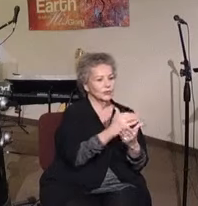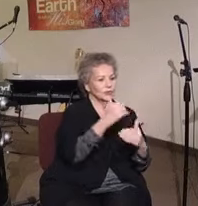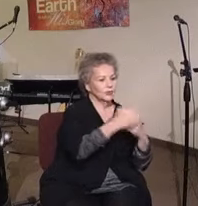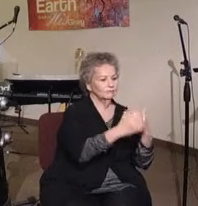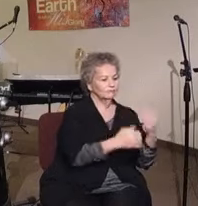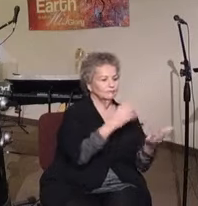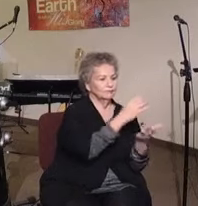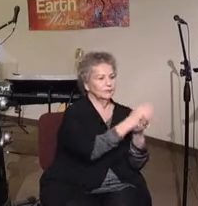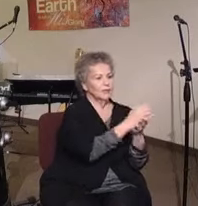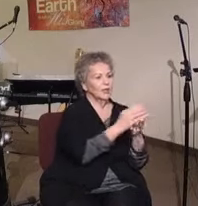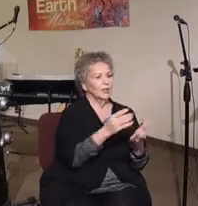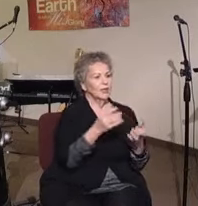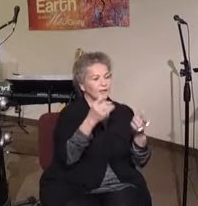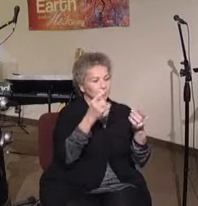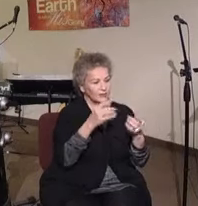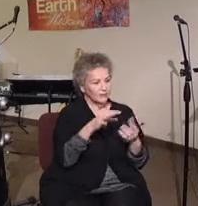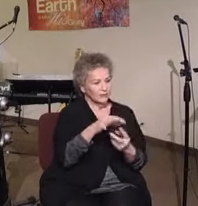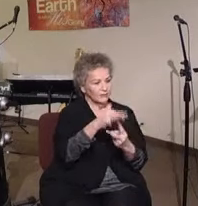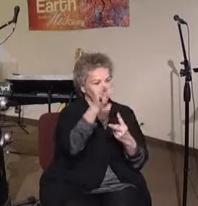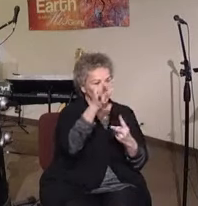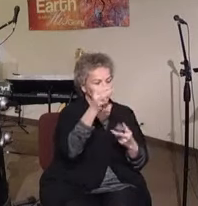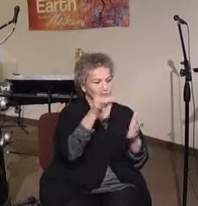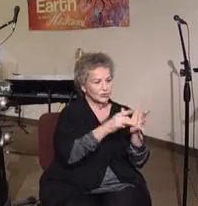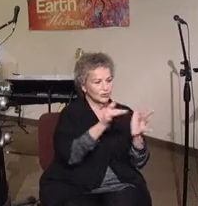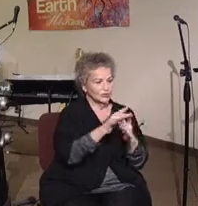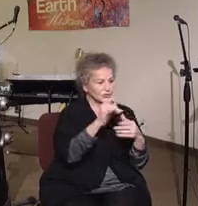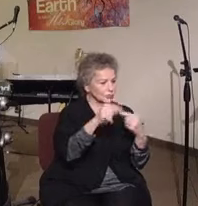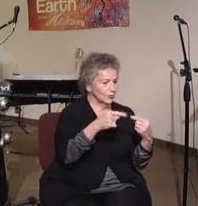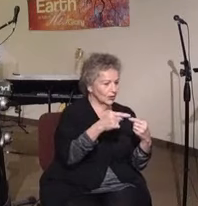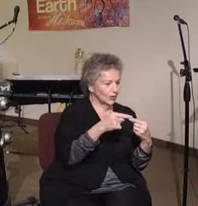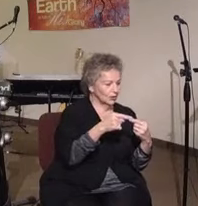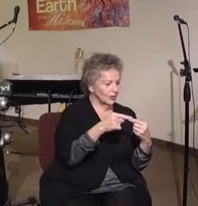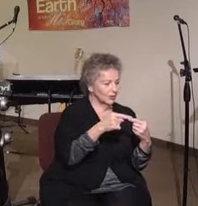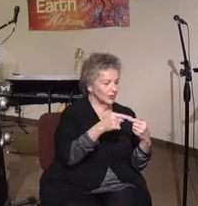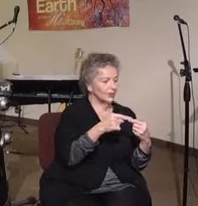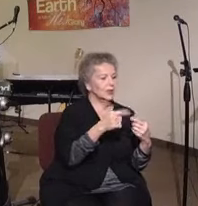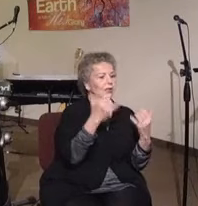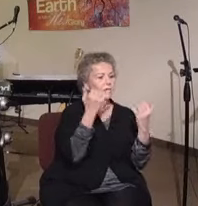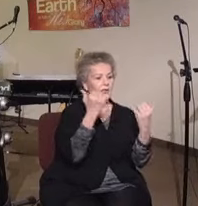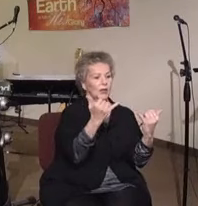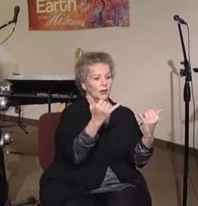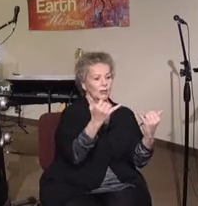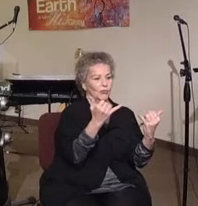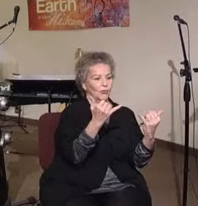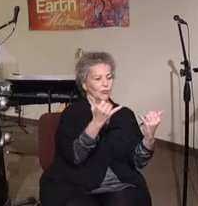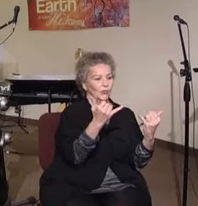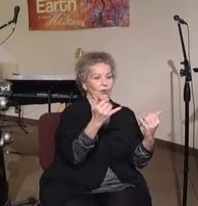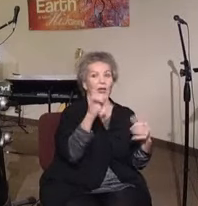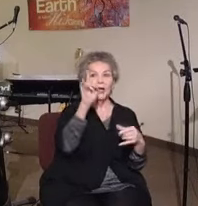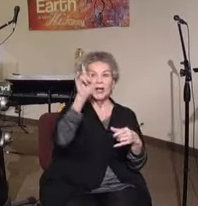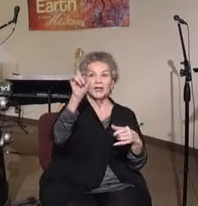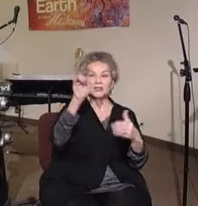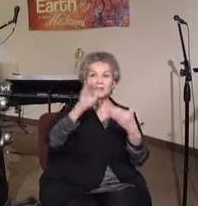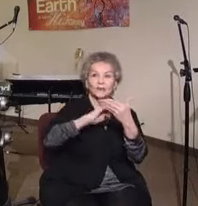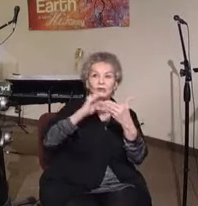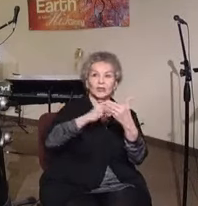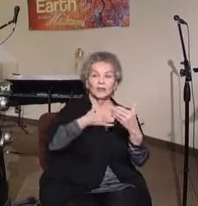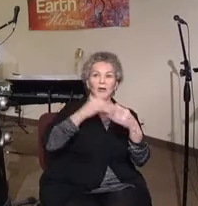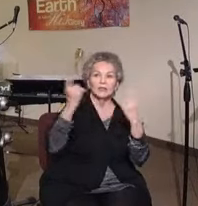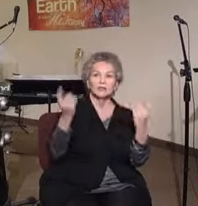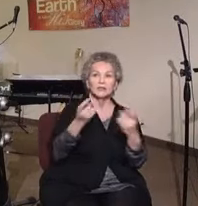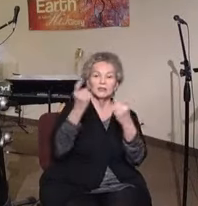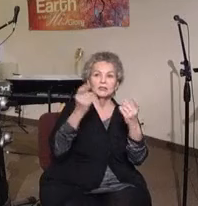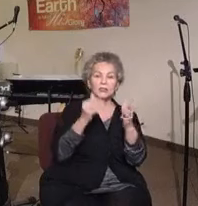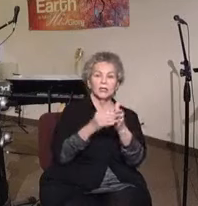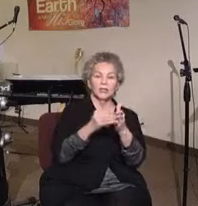Jesus when? Now. Ask him to forgive you of your sins one more time. Ask